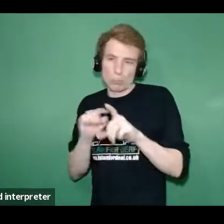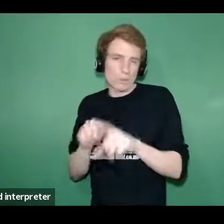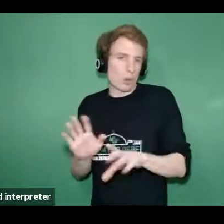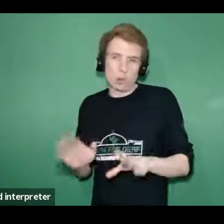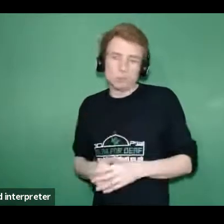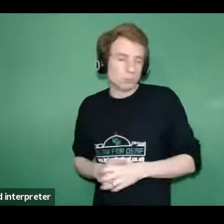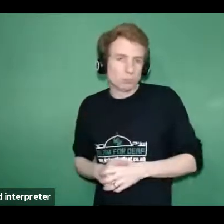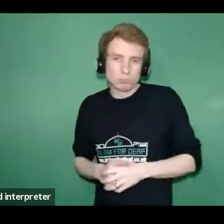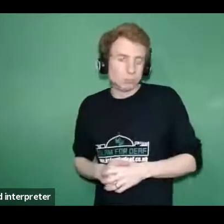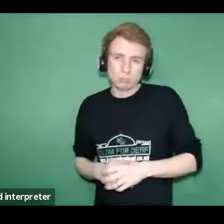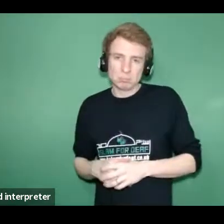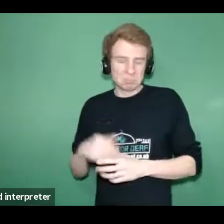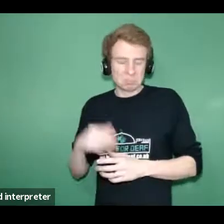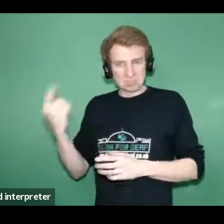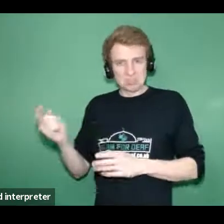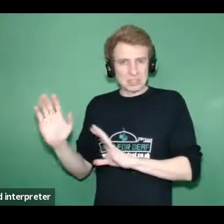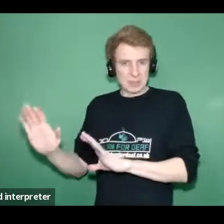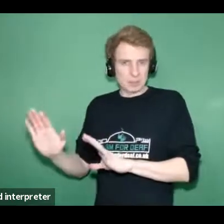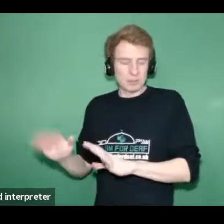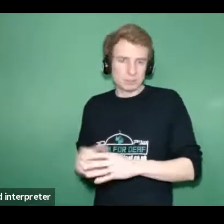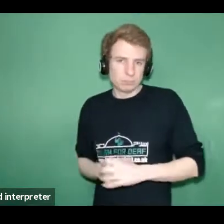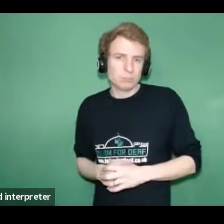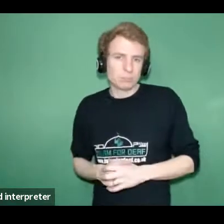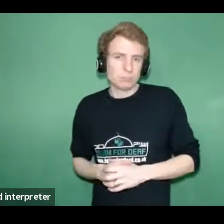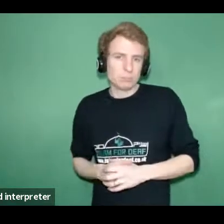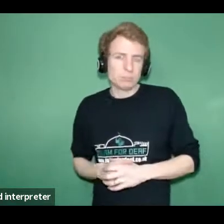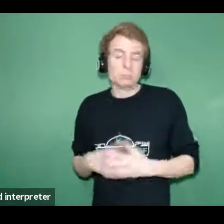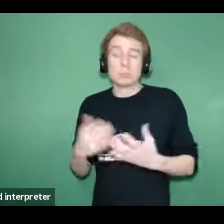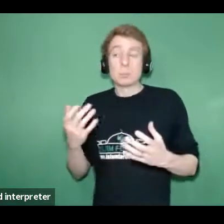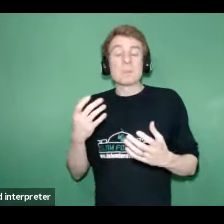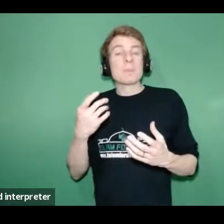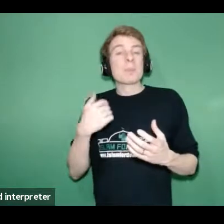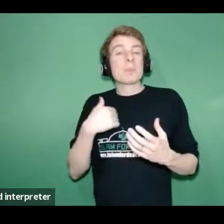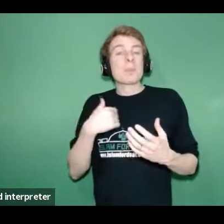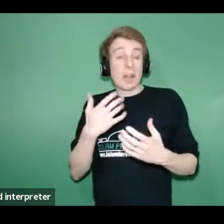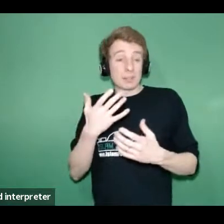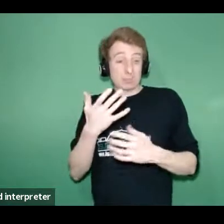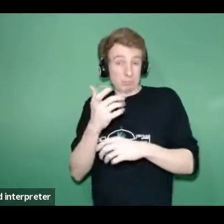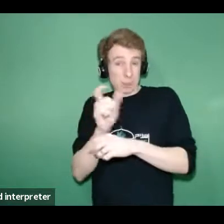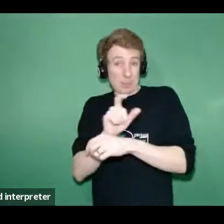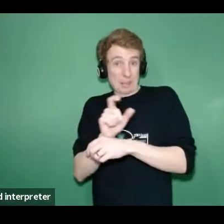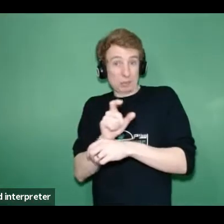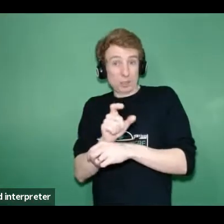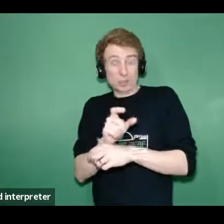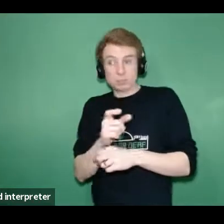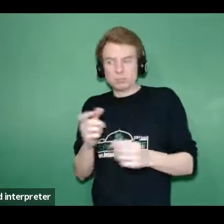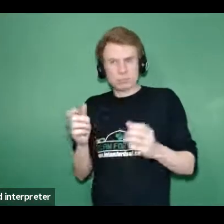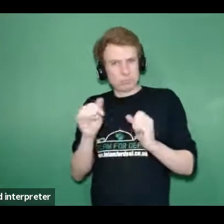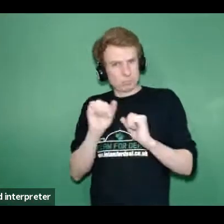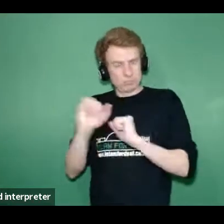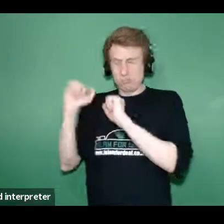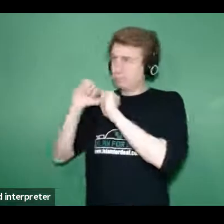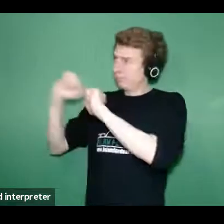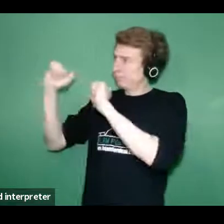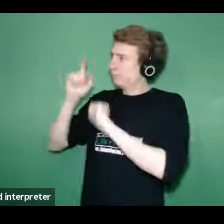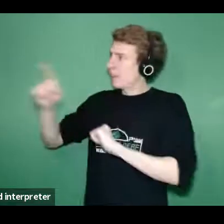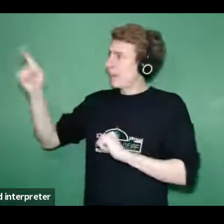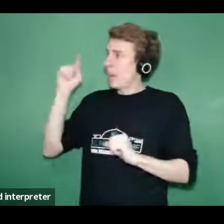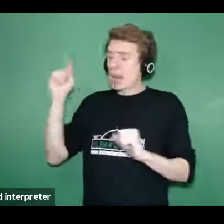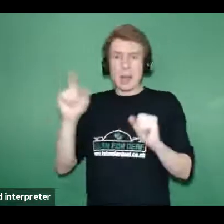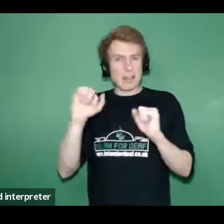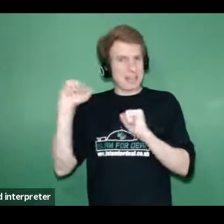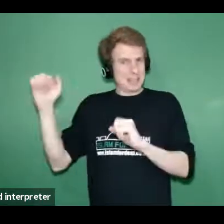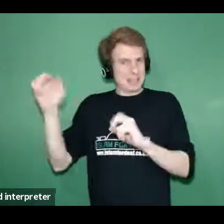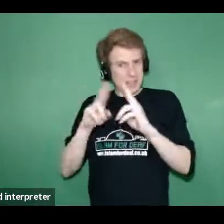we make note and we mention to you that the masjid is the house of Allah and your house is your